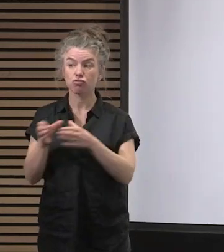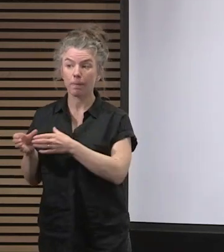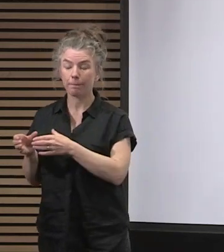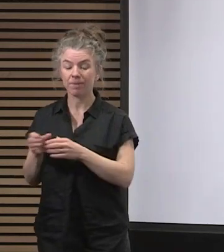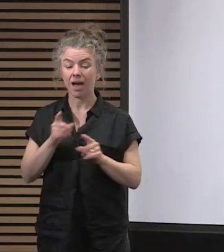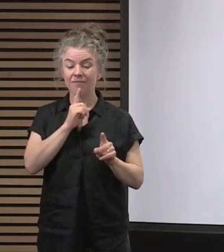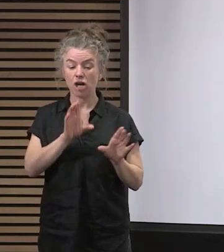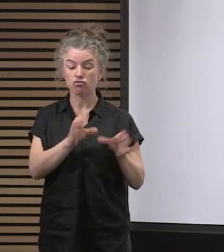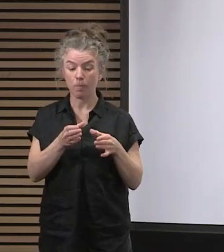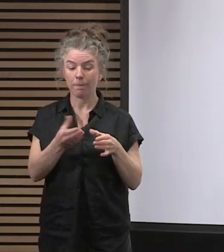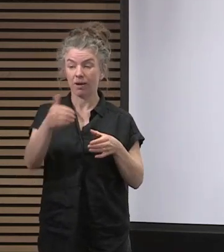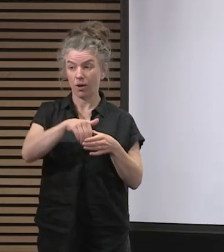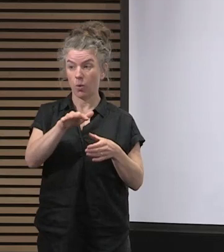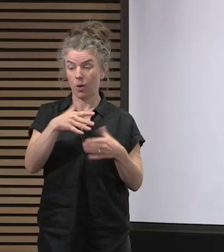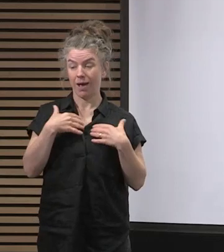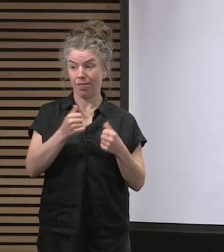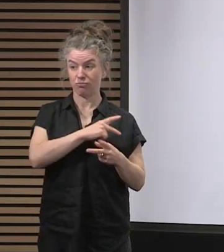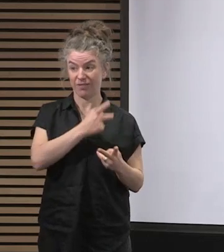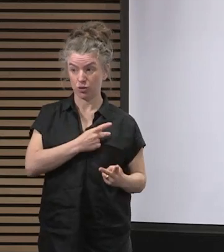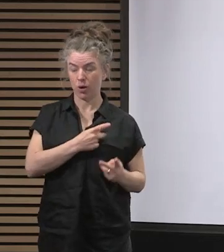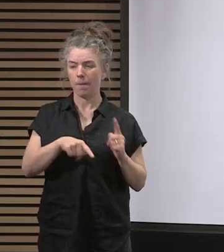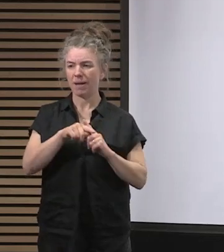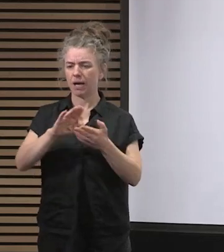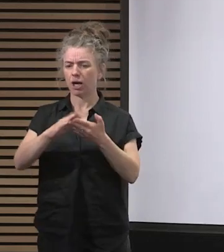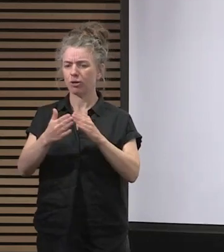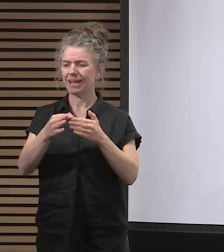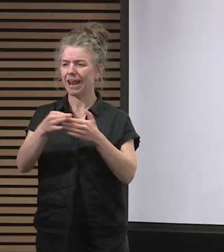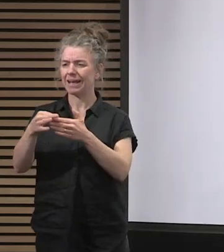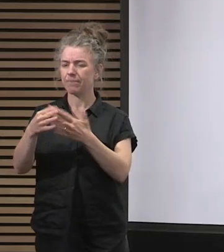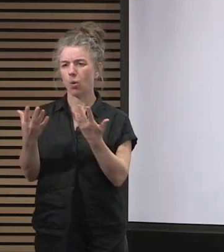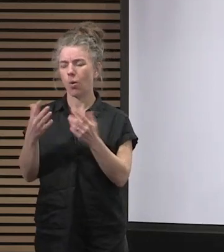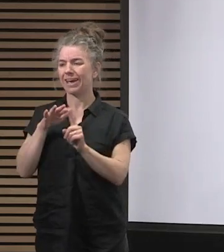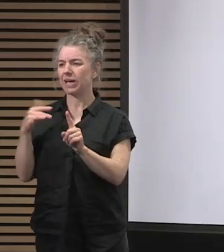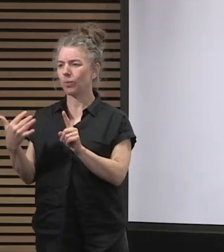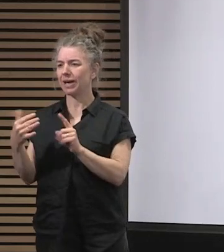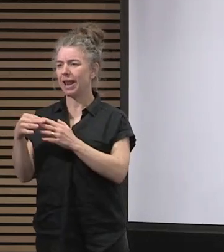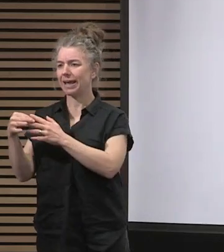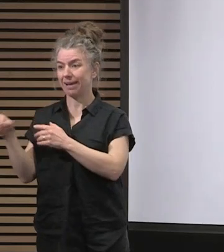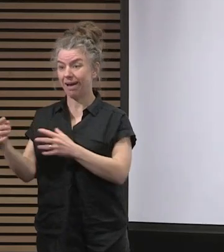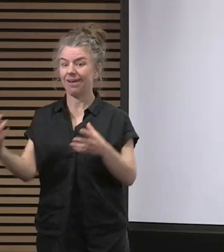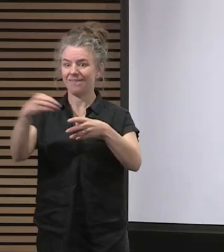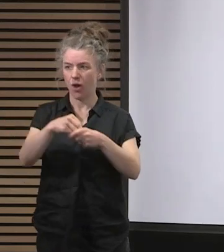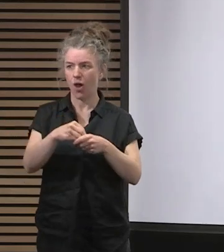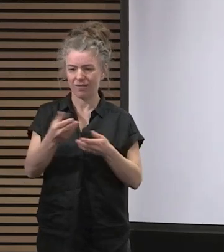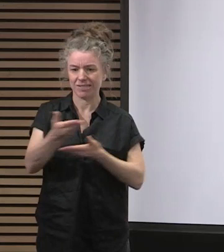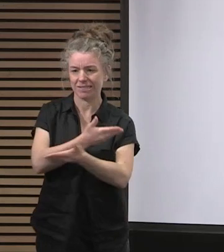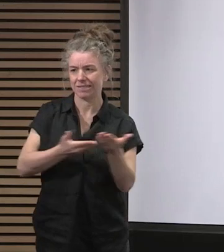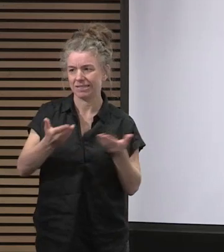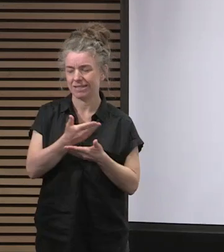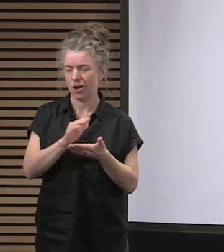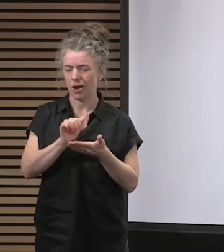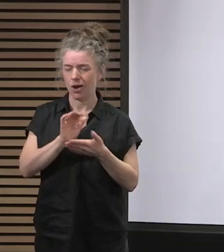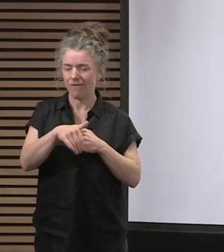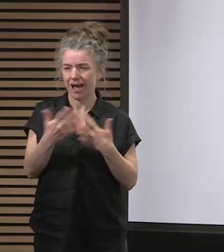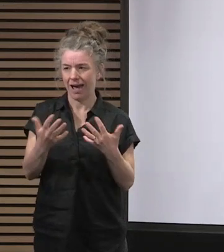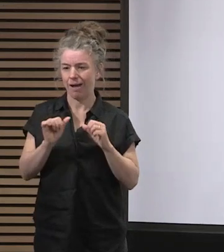who are providing that advice, but also linkages with key community leaders, iwi leaders for Māori and so on. So yes, and there is